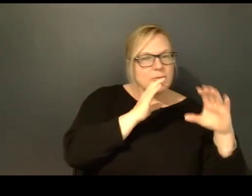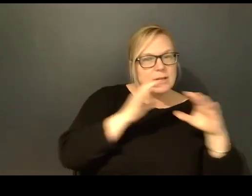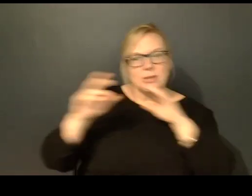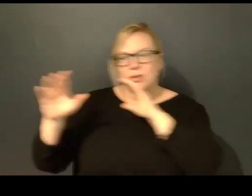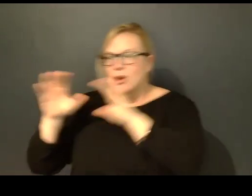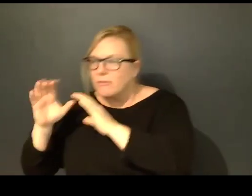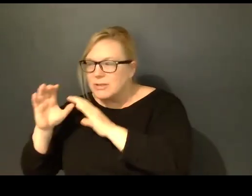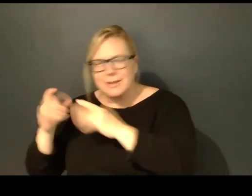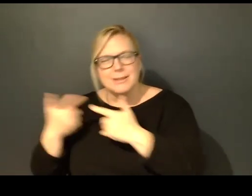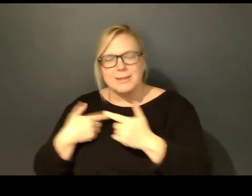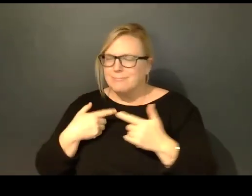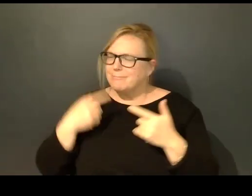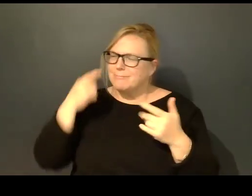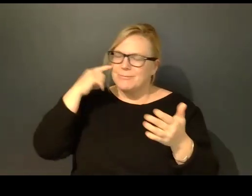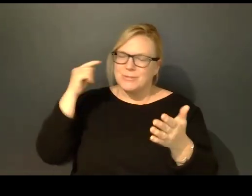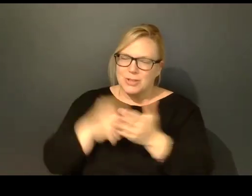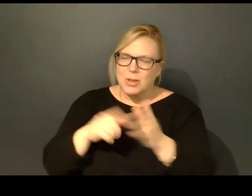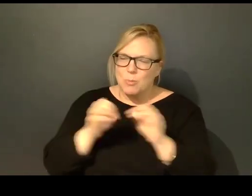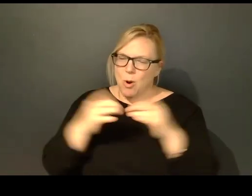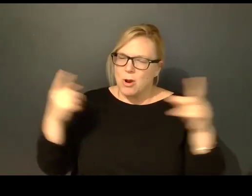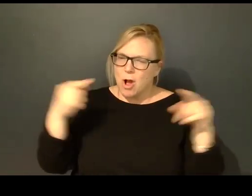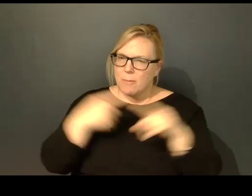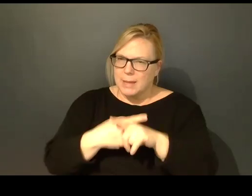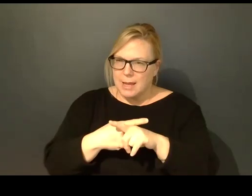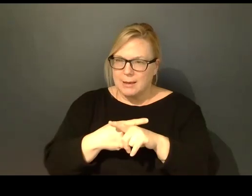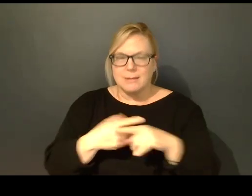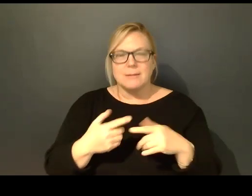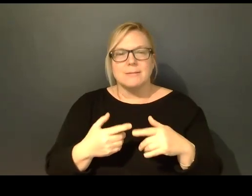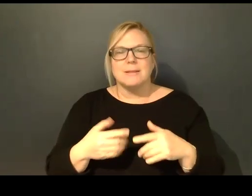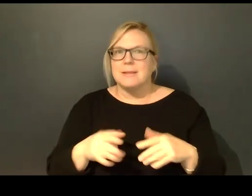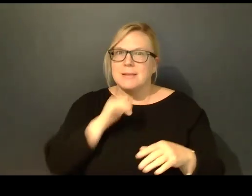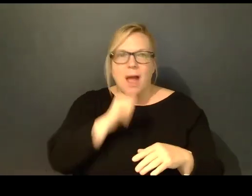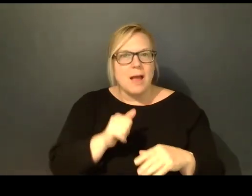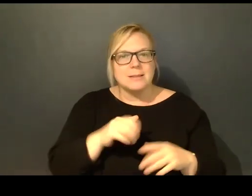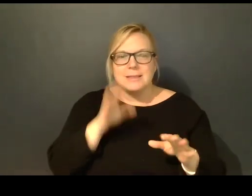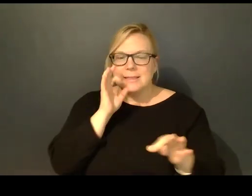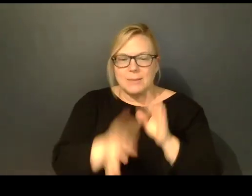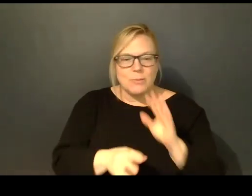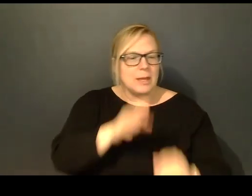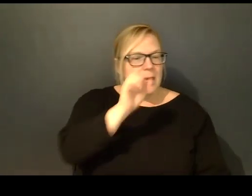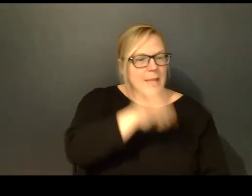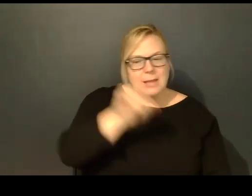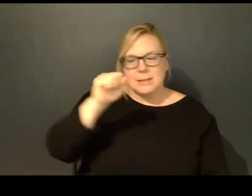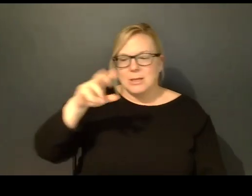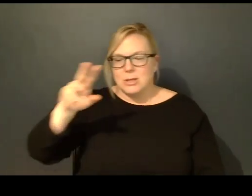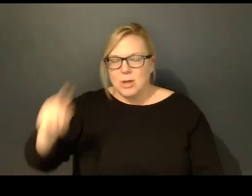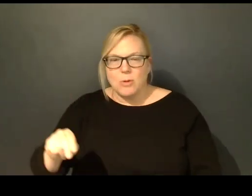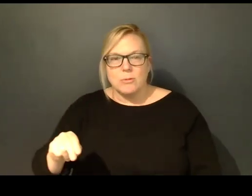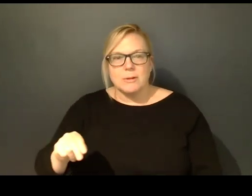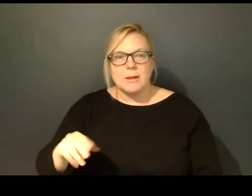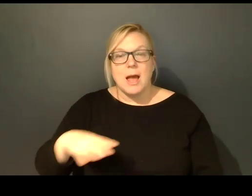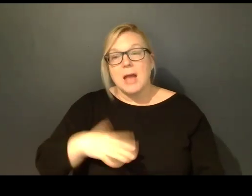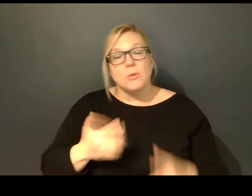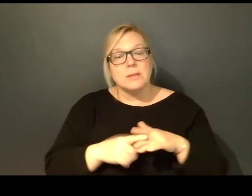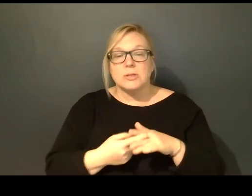complicated answer than yes or no. So first of all, and as much as I don't like to start on a negative, but we might as well examine that